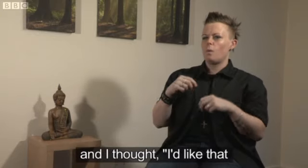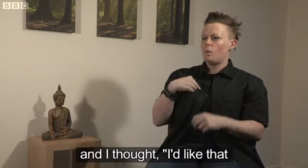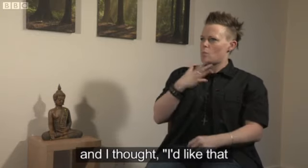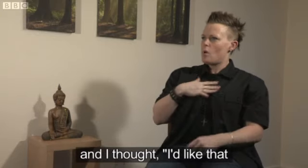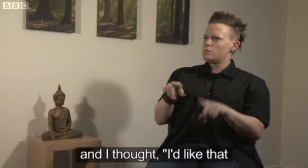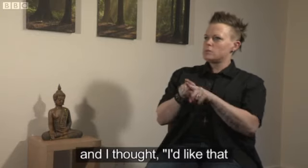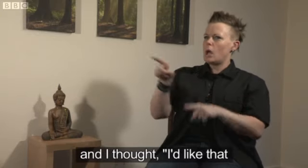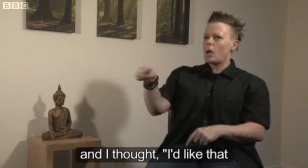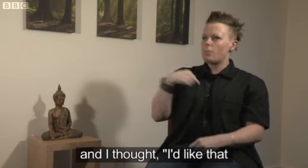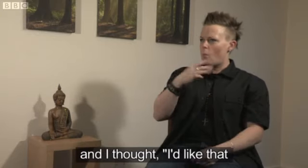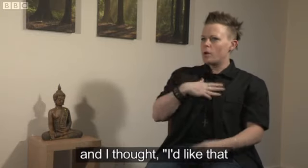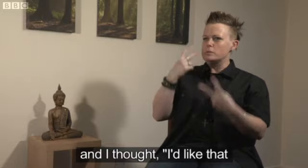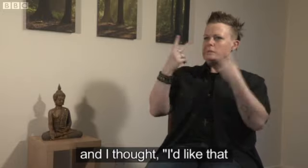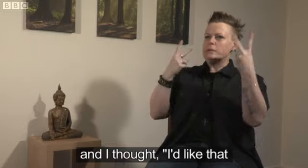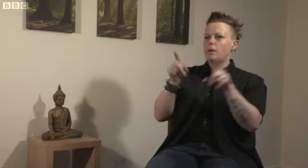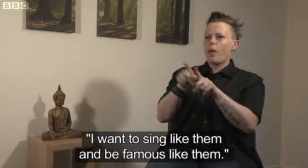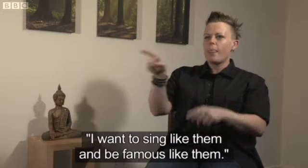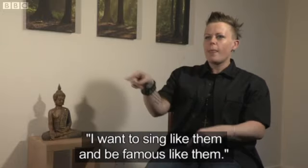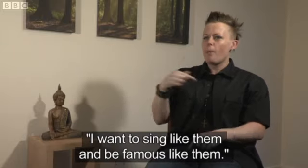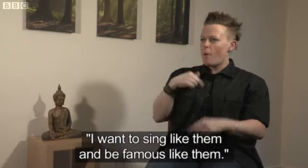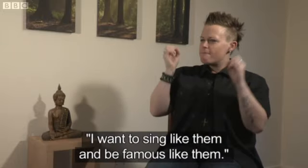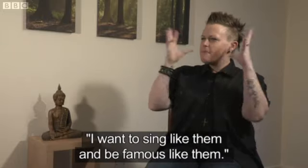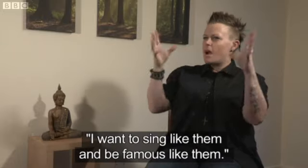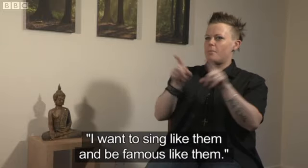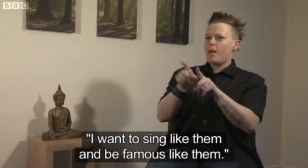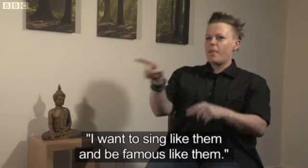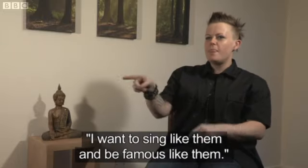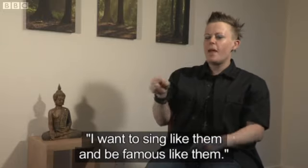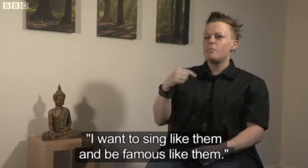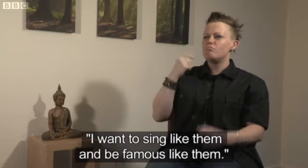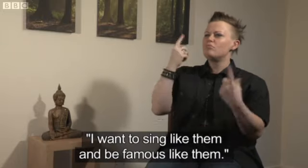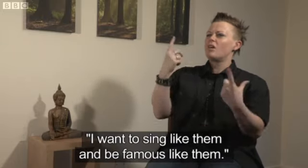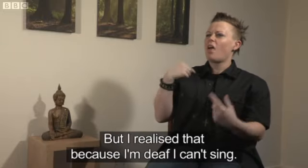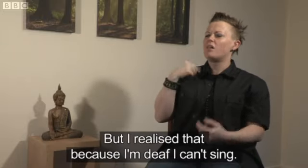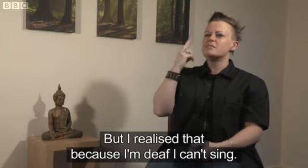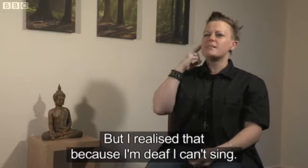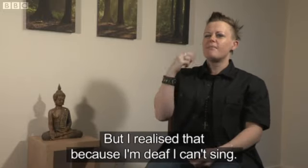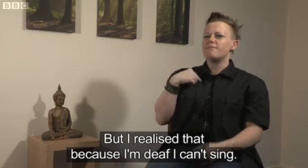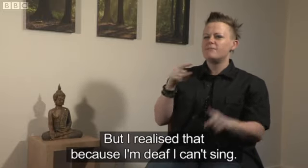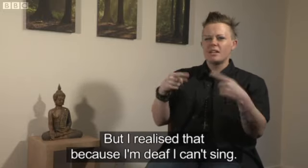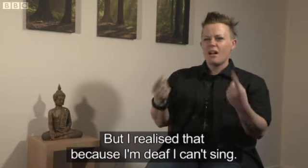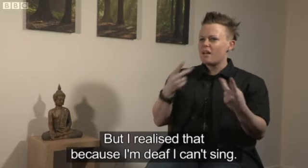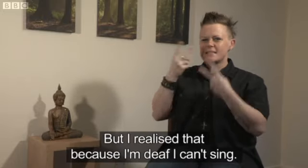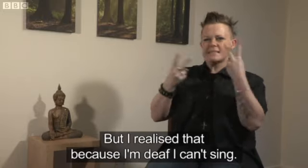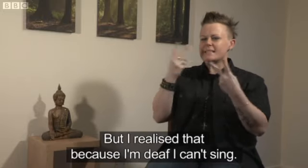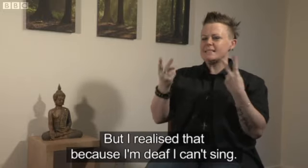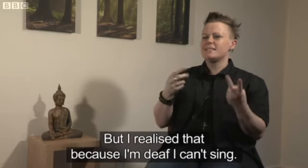thought, I'd like that. I want to sing like them and be famous like them. But I realised that because I'm deaf, I can't